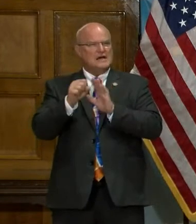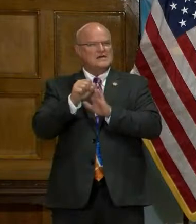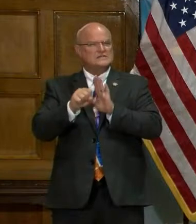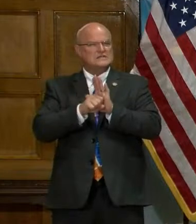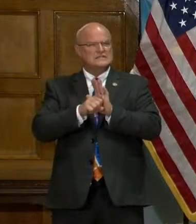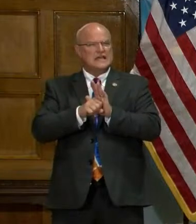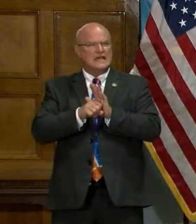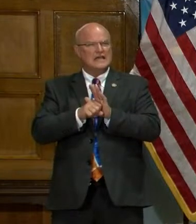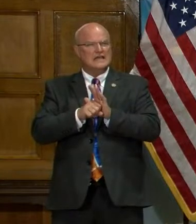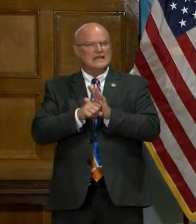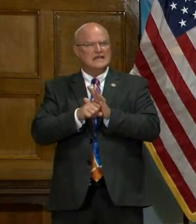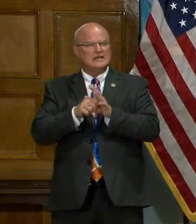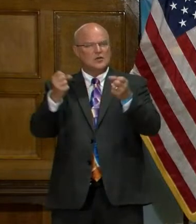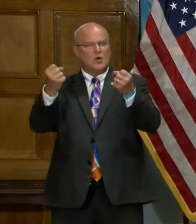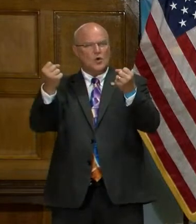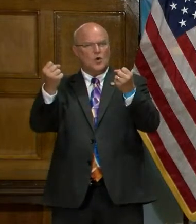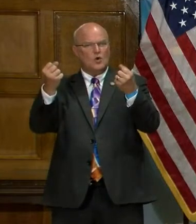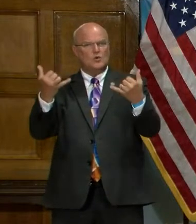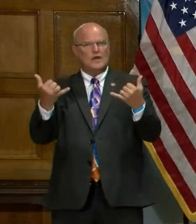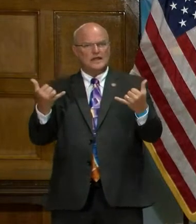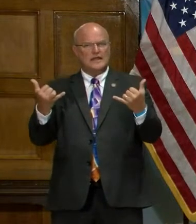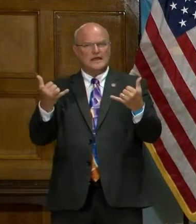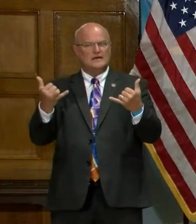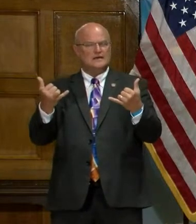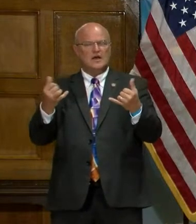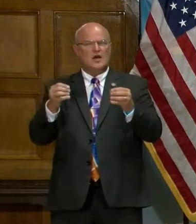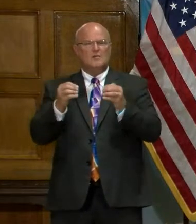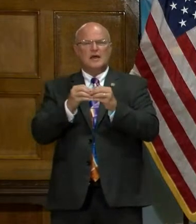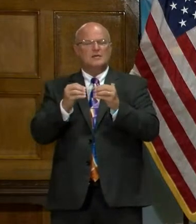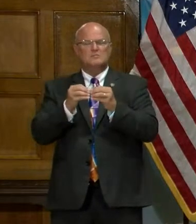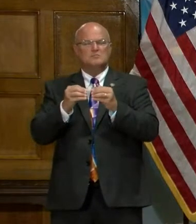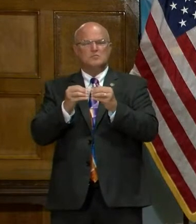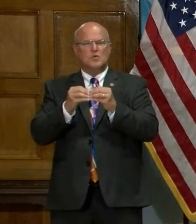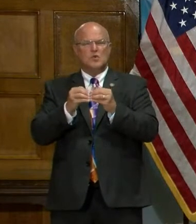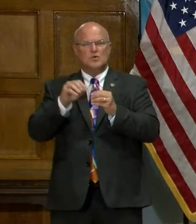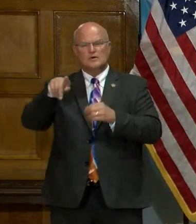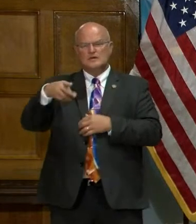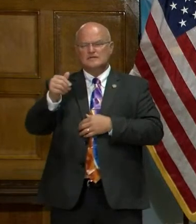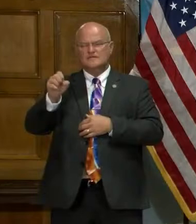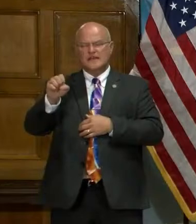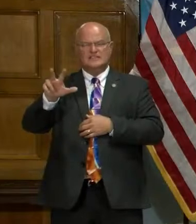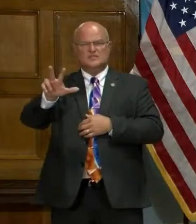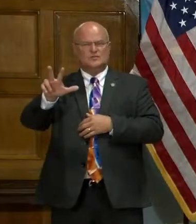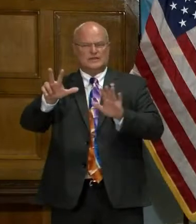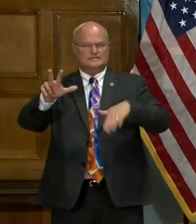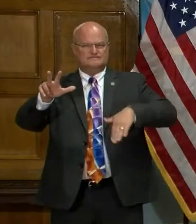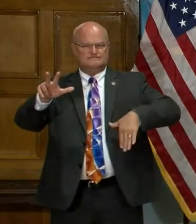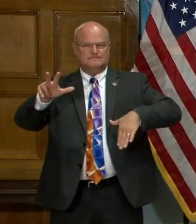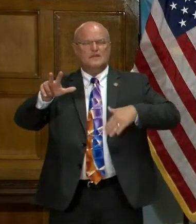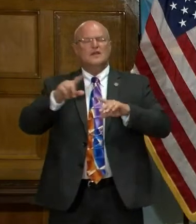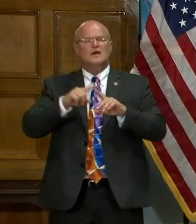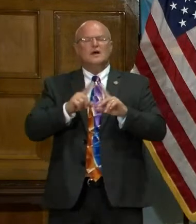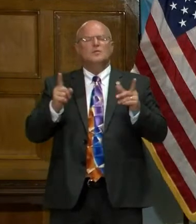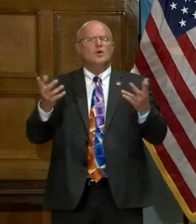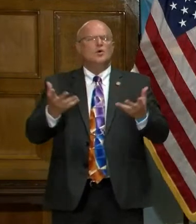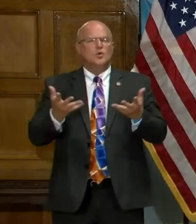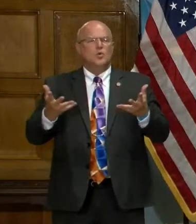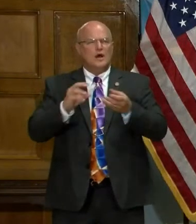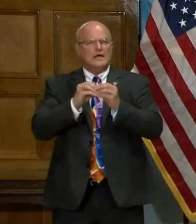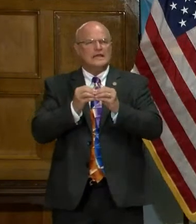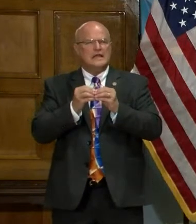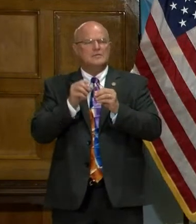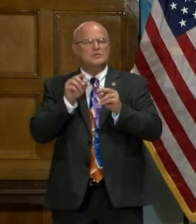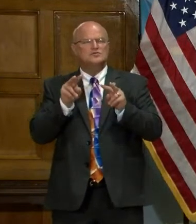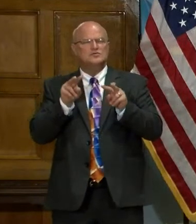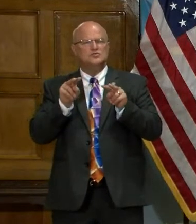state remains on hold right now in terms of further reopenings or rolling back restrictions. What numbers are